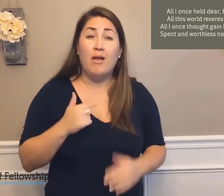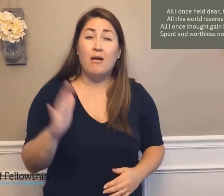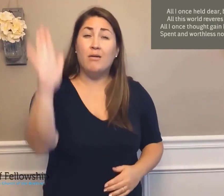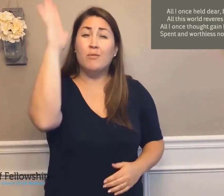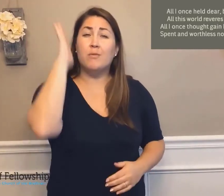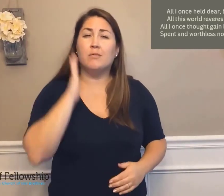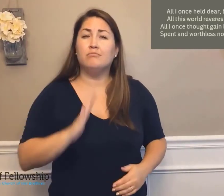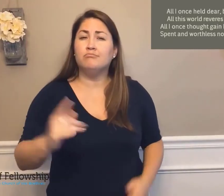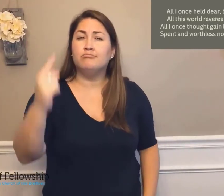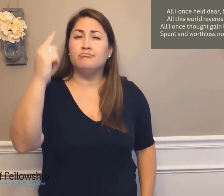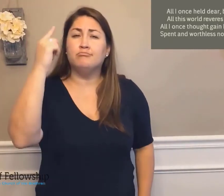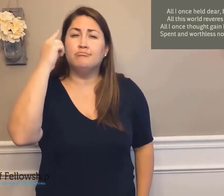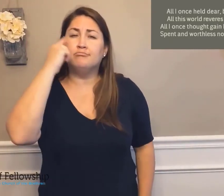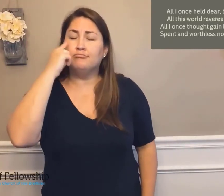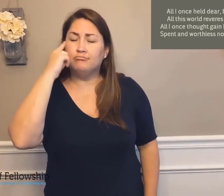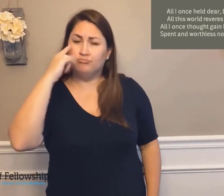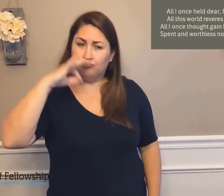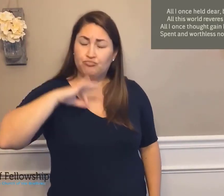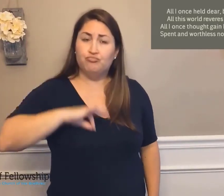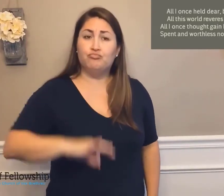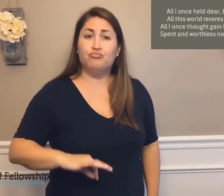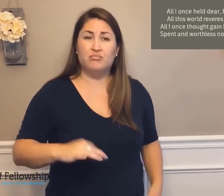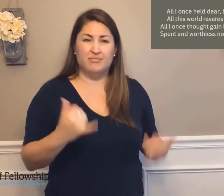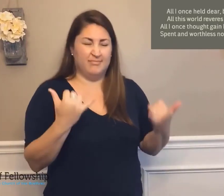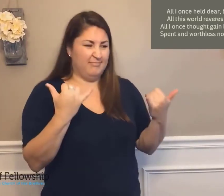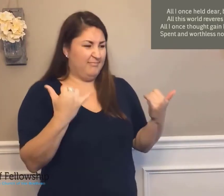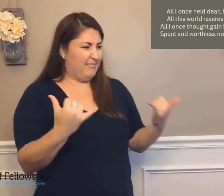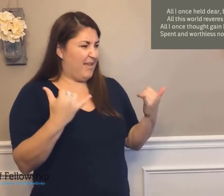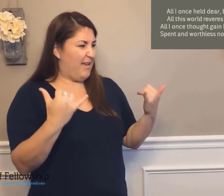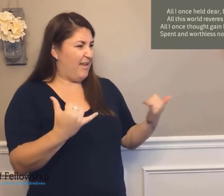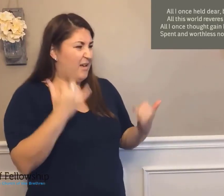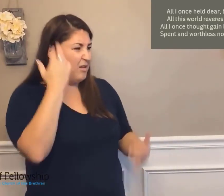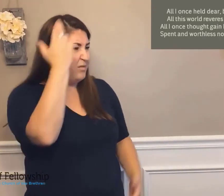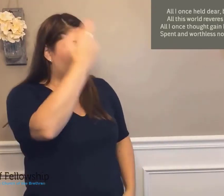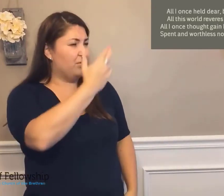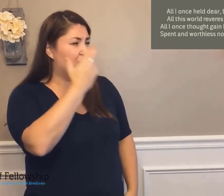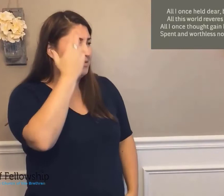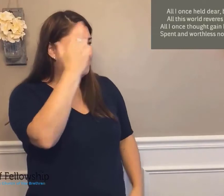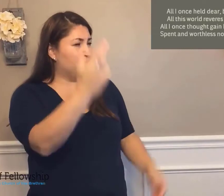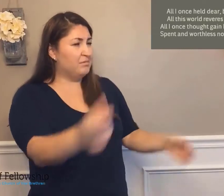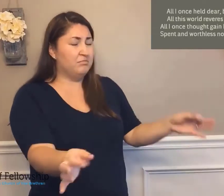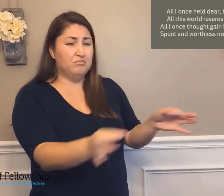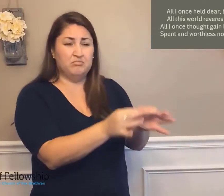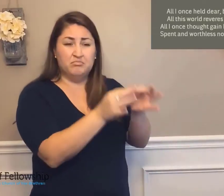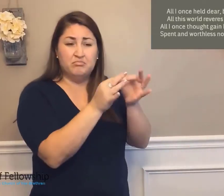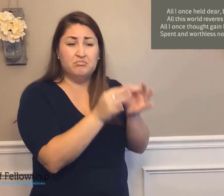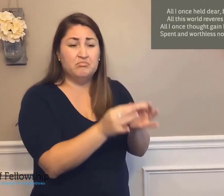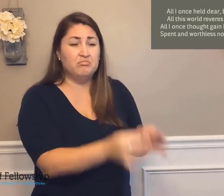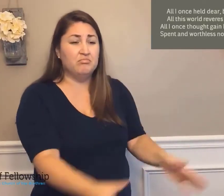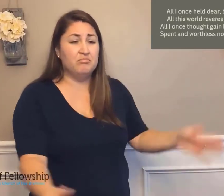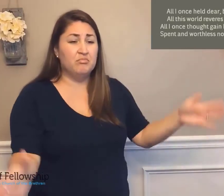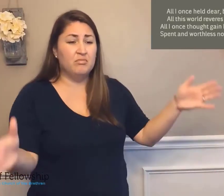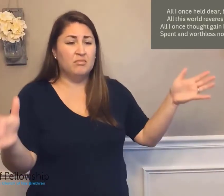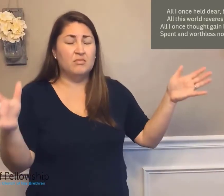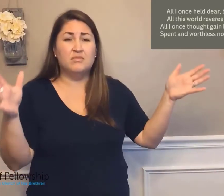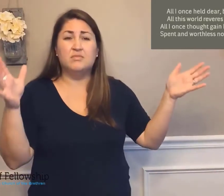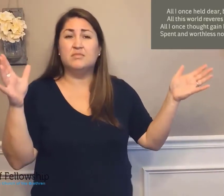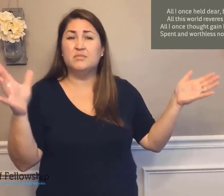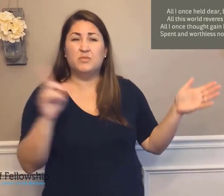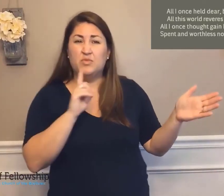All I once thought gain, I have counted loss,